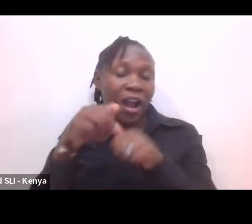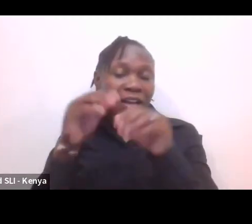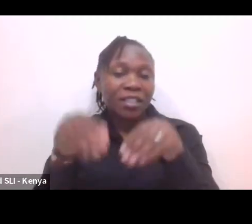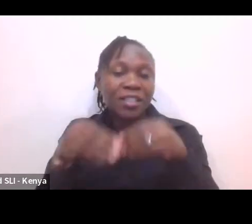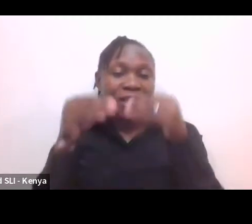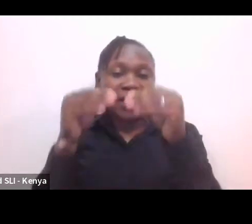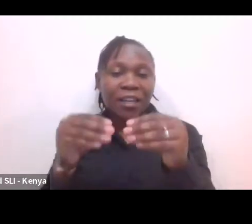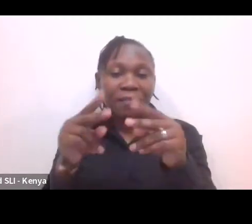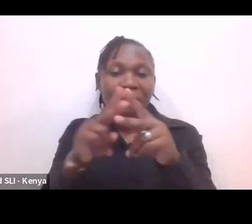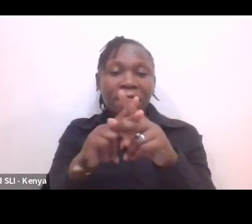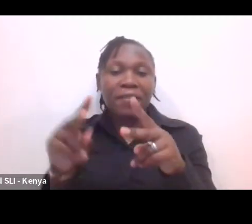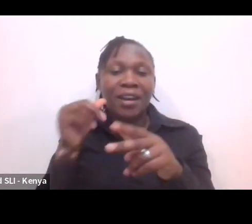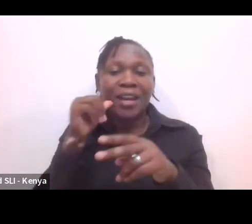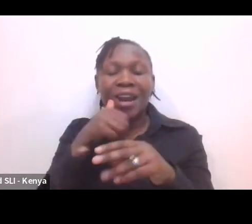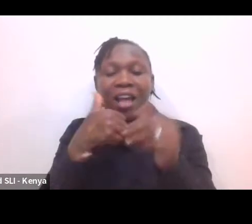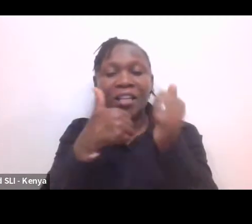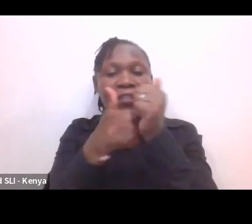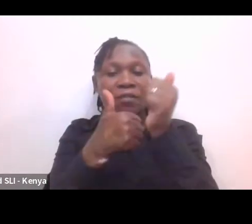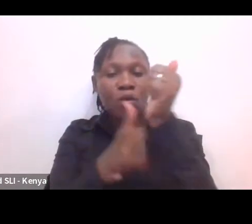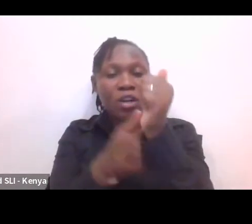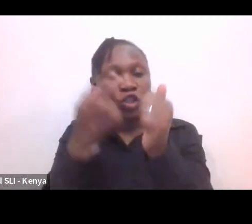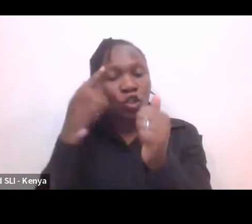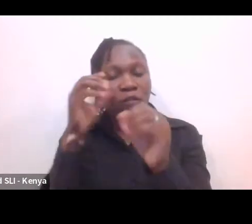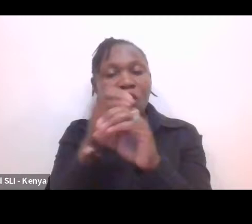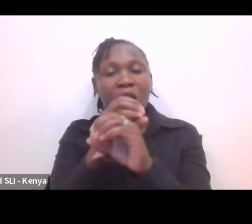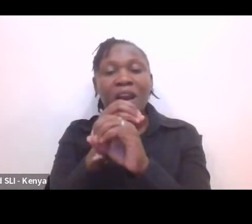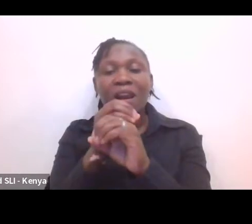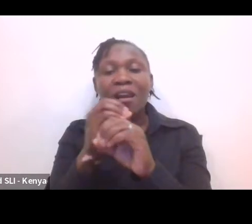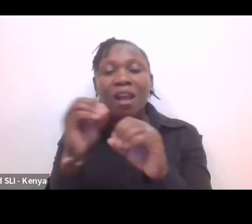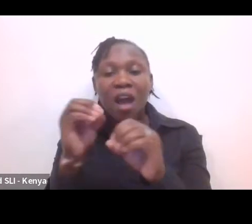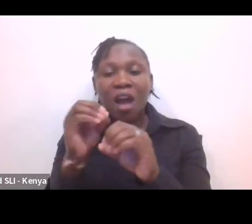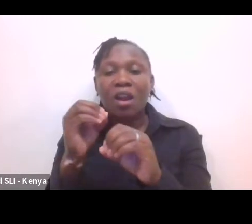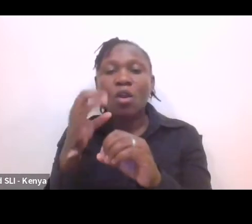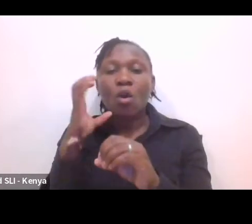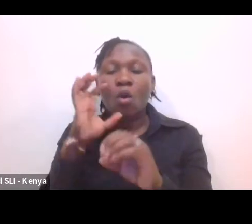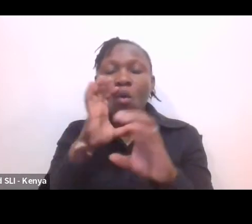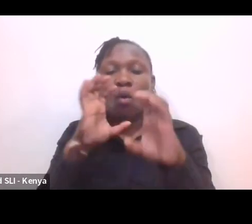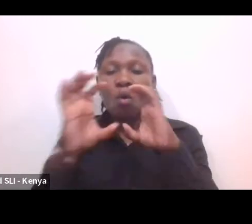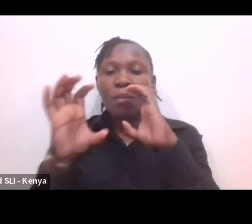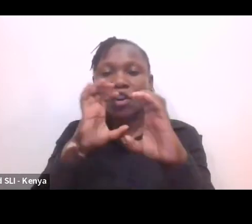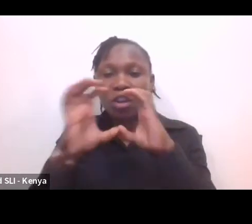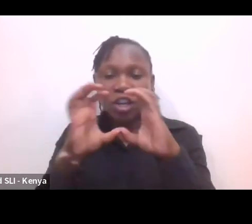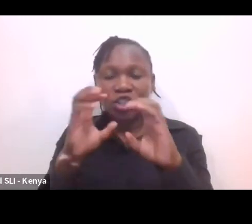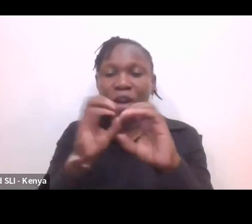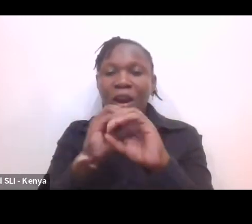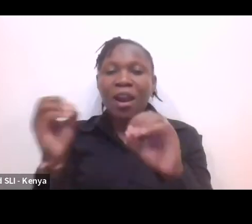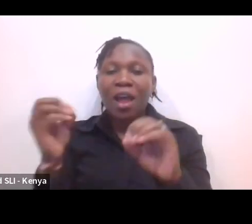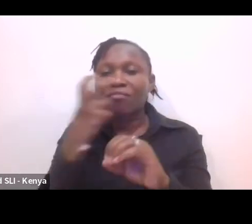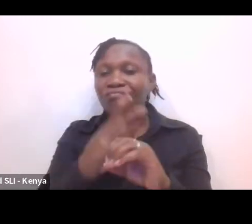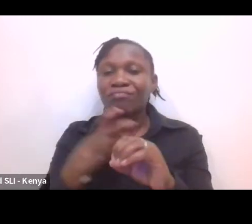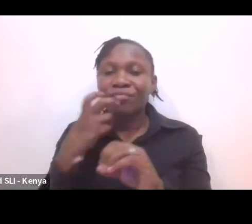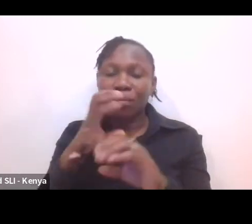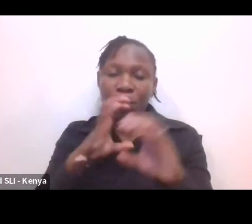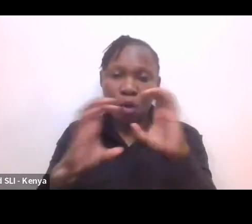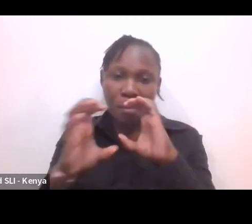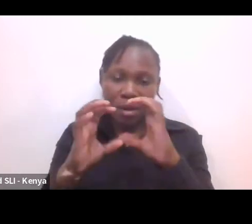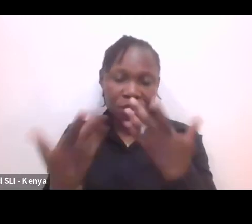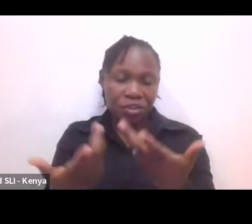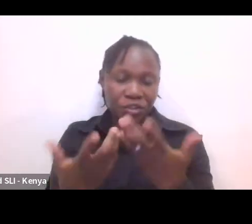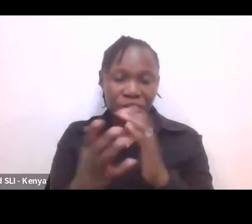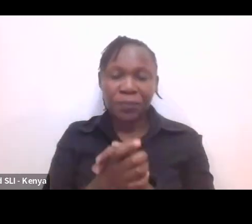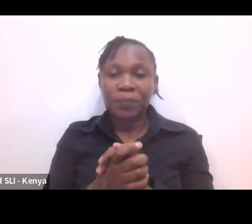non-nuanced, non-figurative communication. With drama, coded, nuanced, and figurative communication,